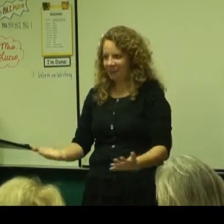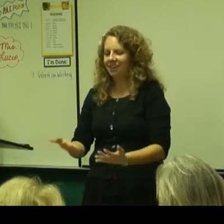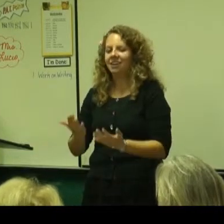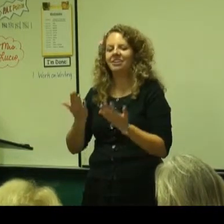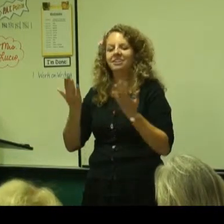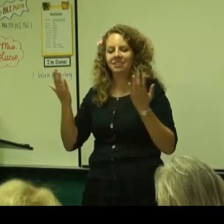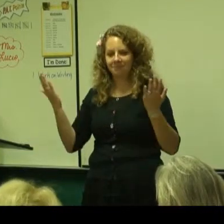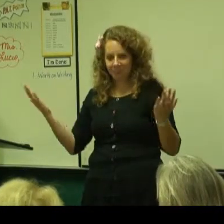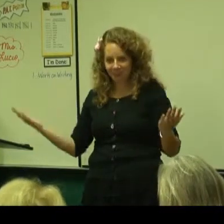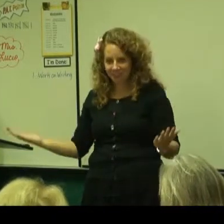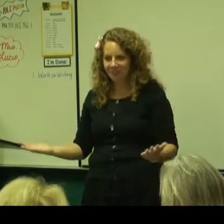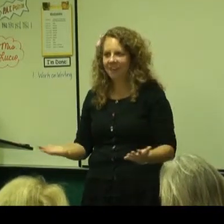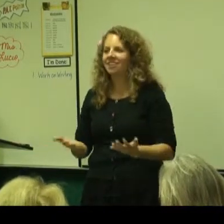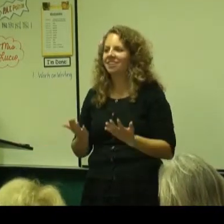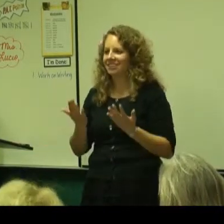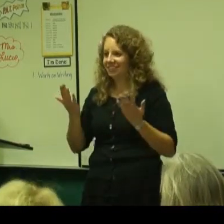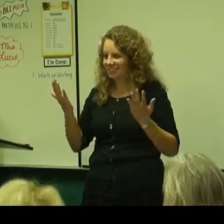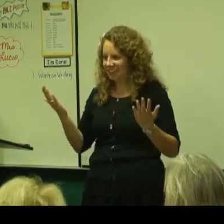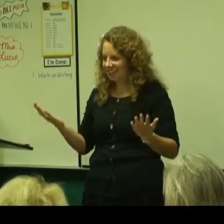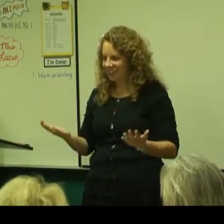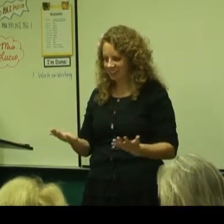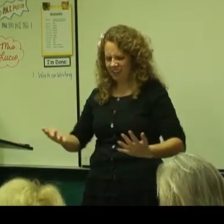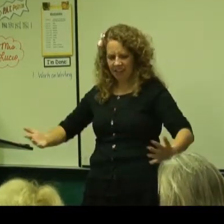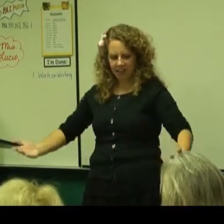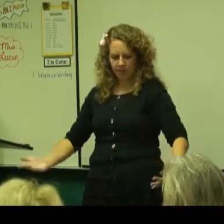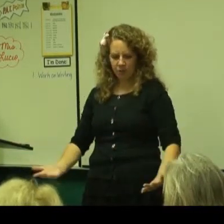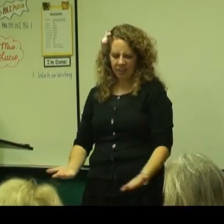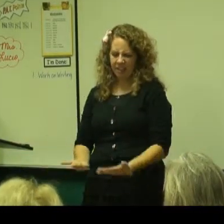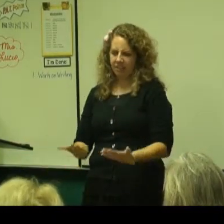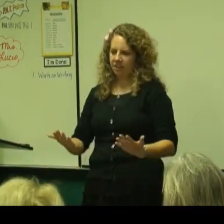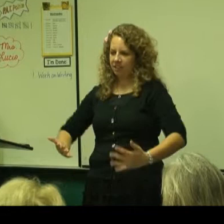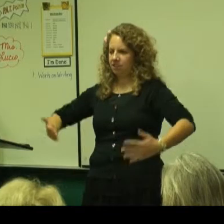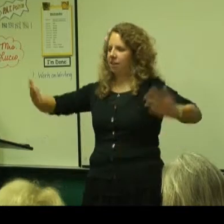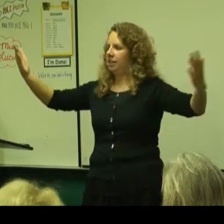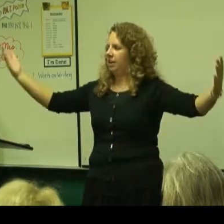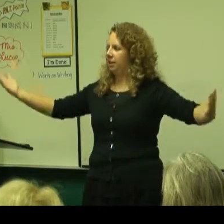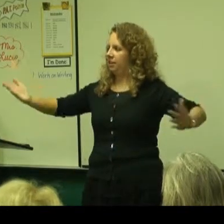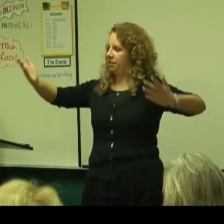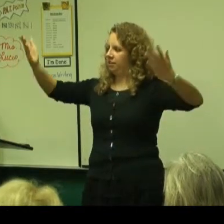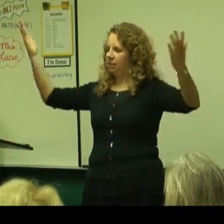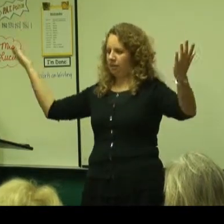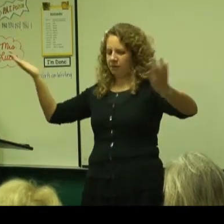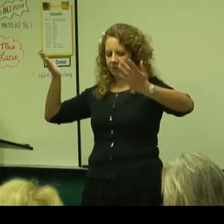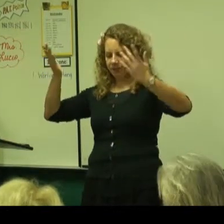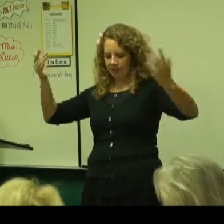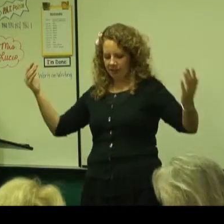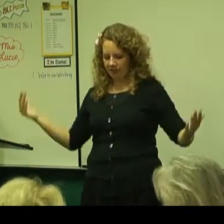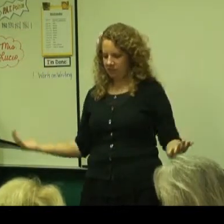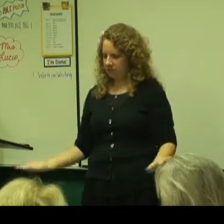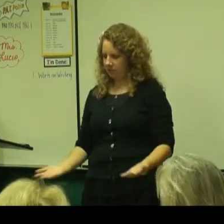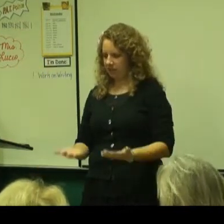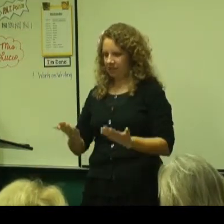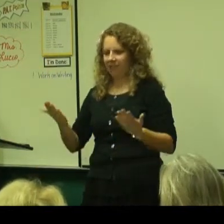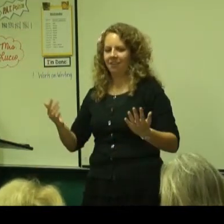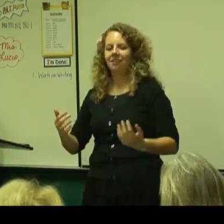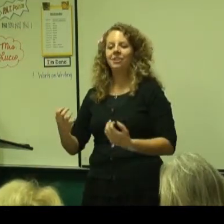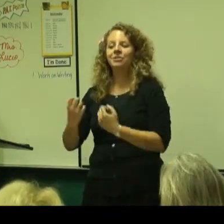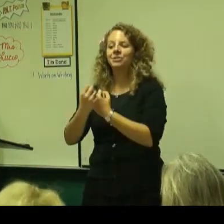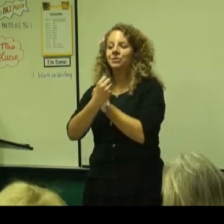here. And it's in positive head nod. It's here. And it's more like down here. It's not like up here in the sky. It's kind of just like down here.